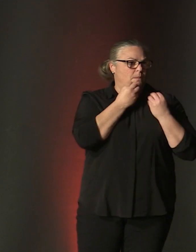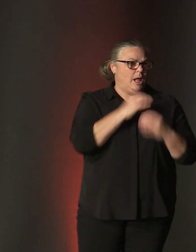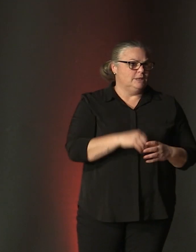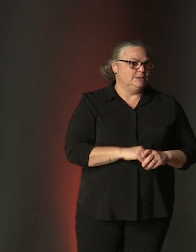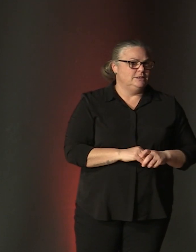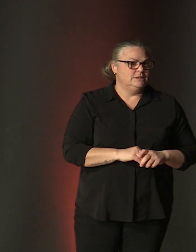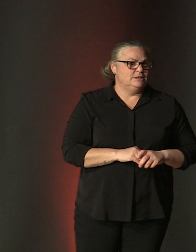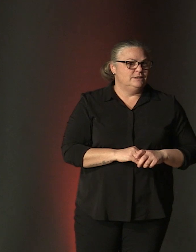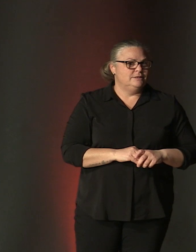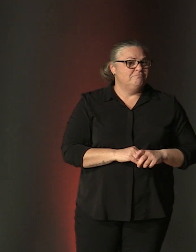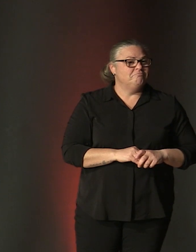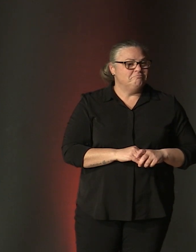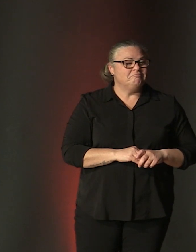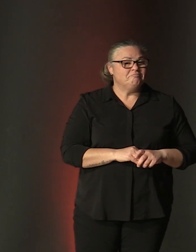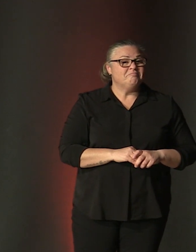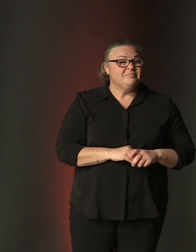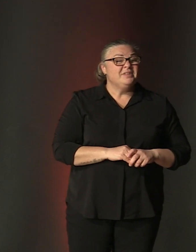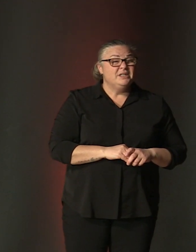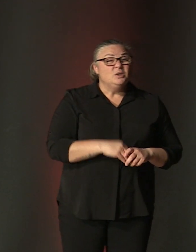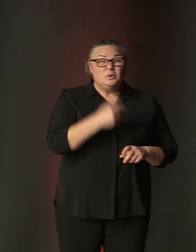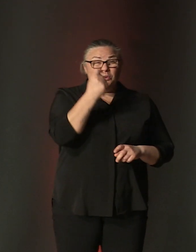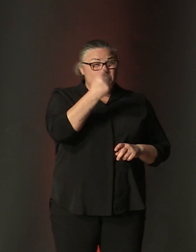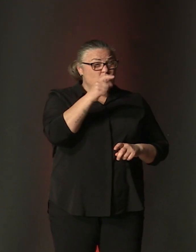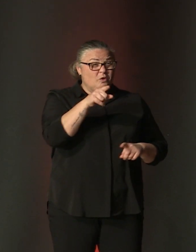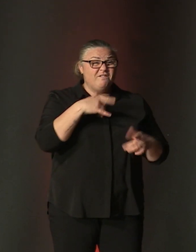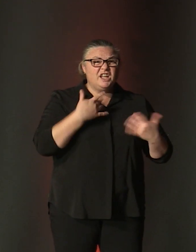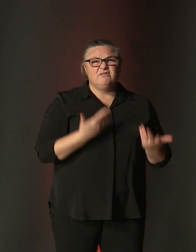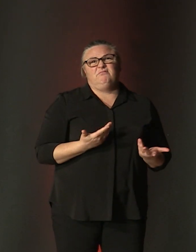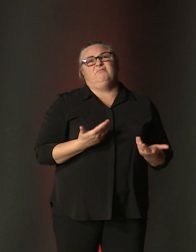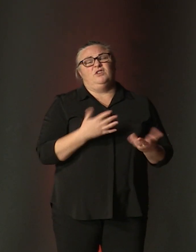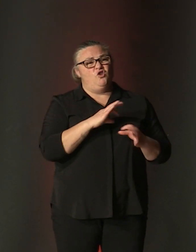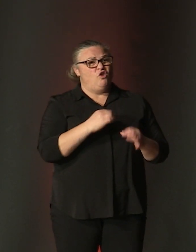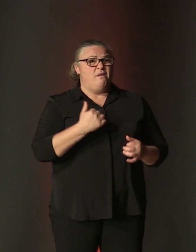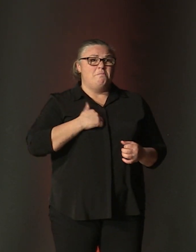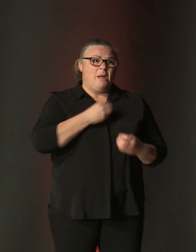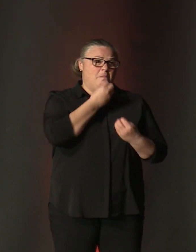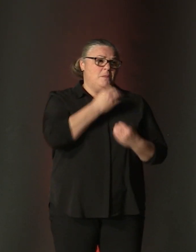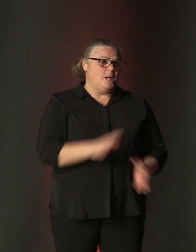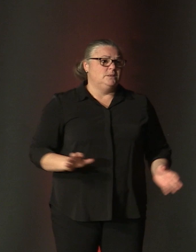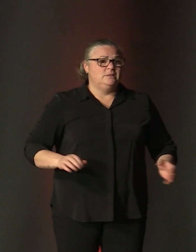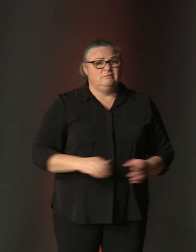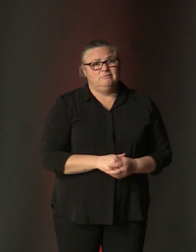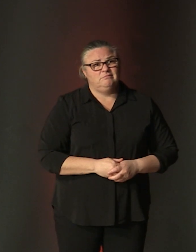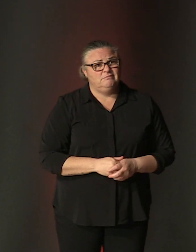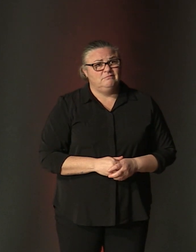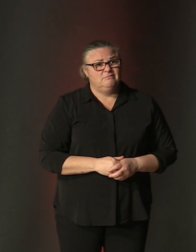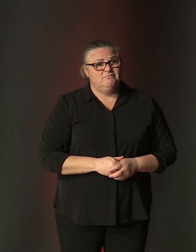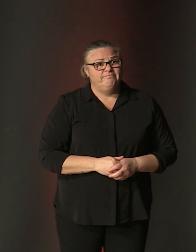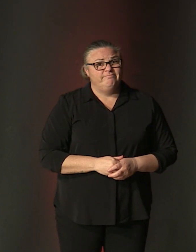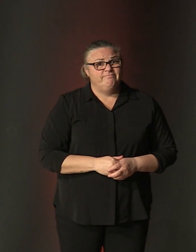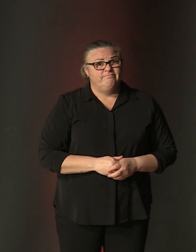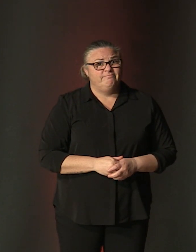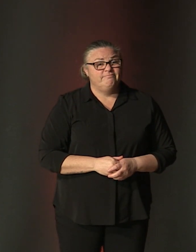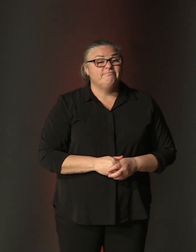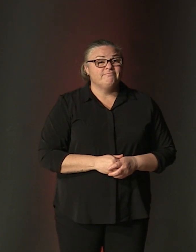invited. After a while, it doesn't really feel like your birthday party anymore, does it?